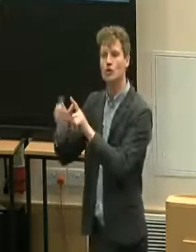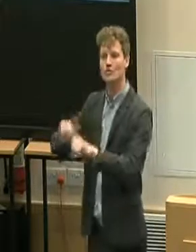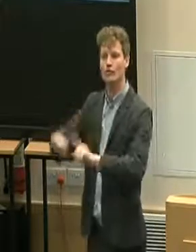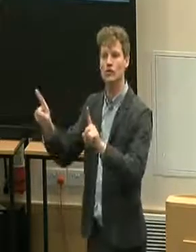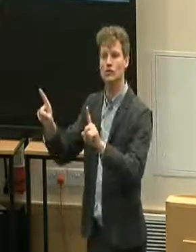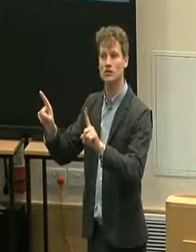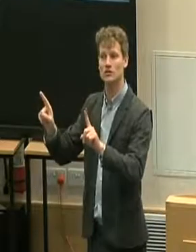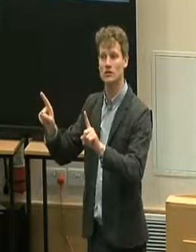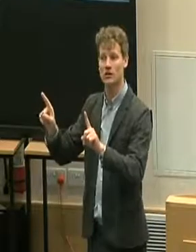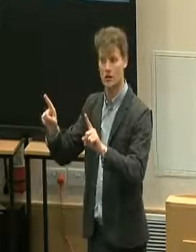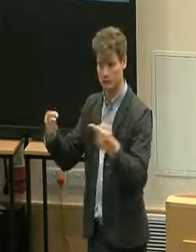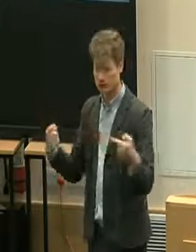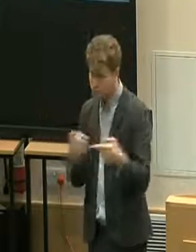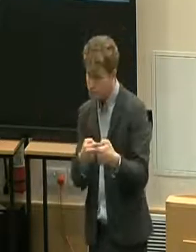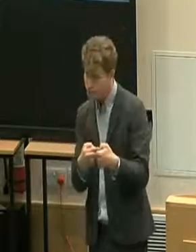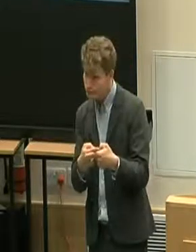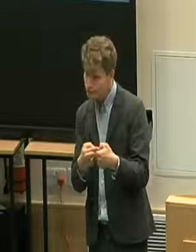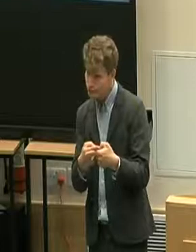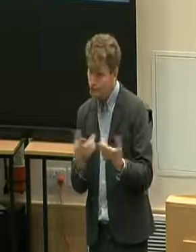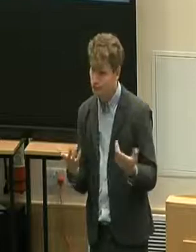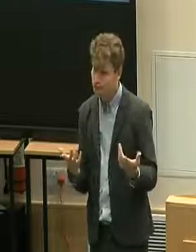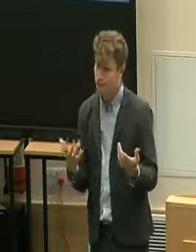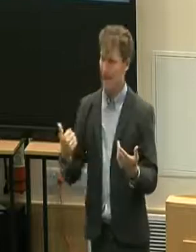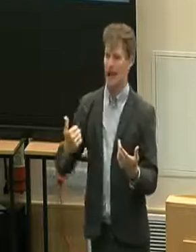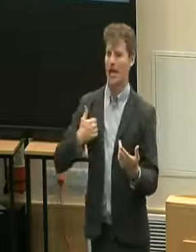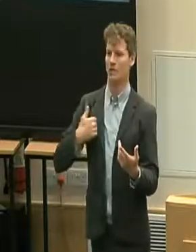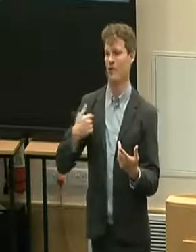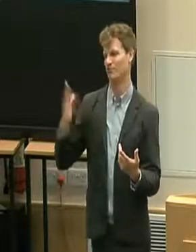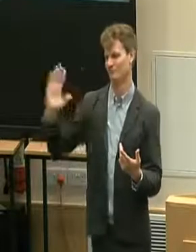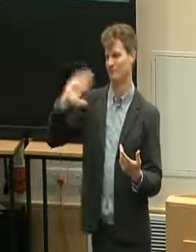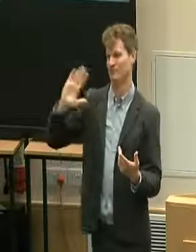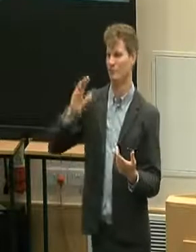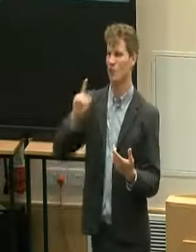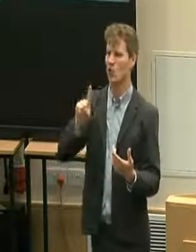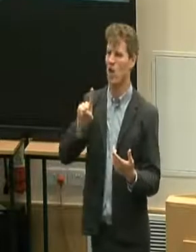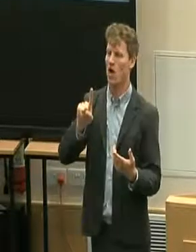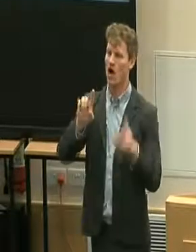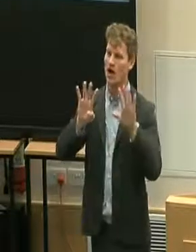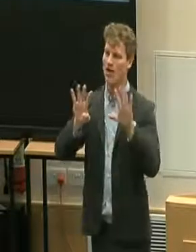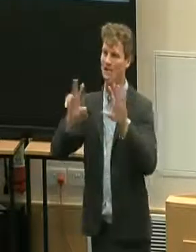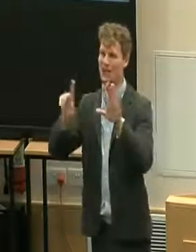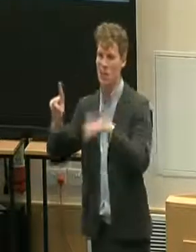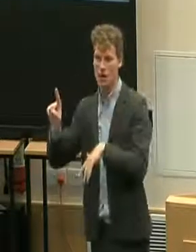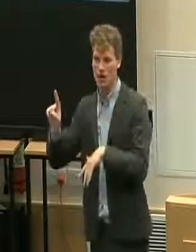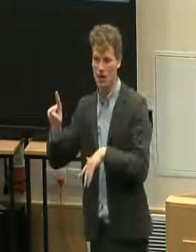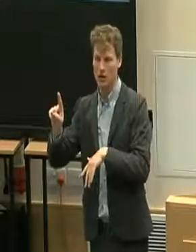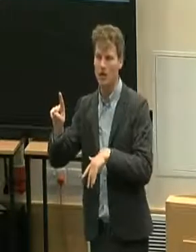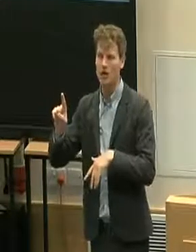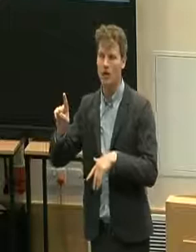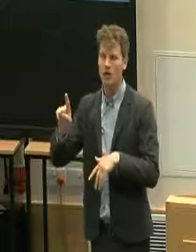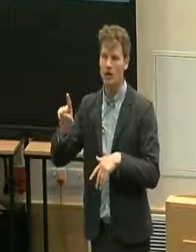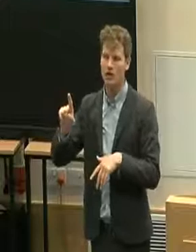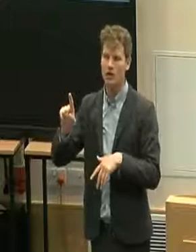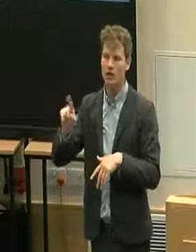when 1981, the convention on, sorry, not the convention, the rights and